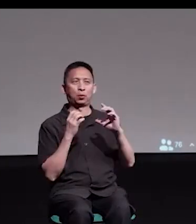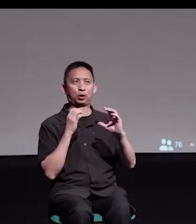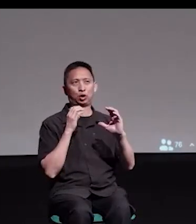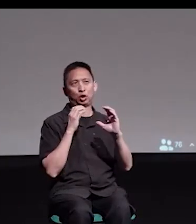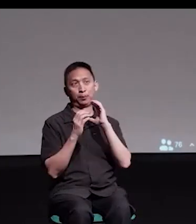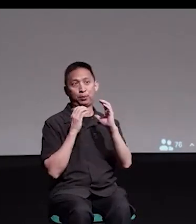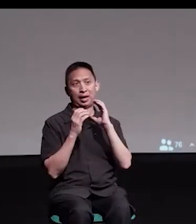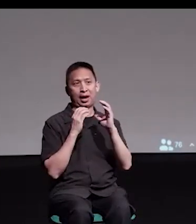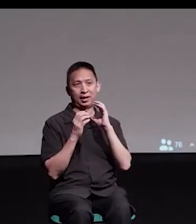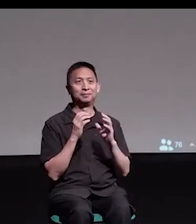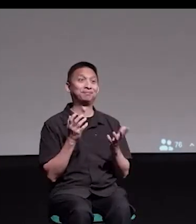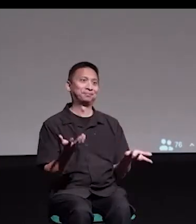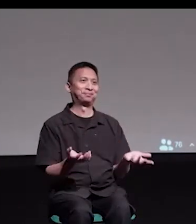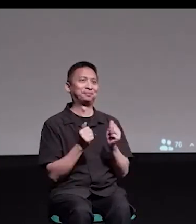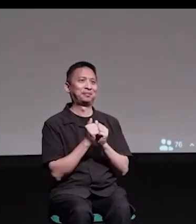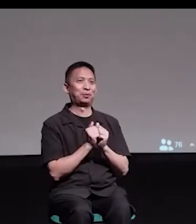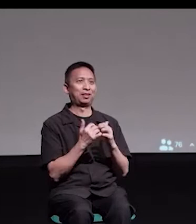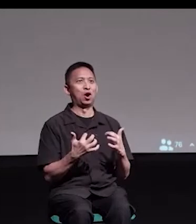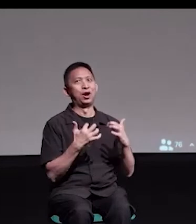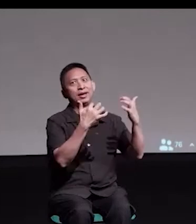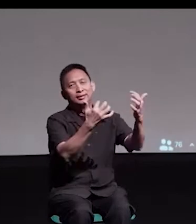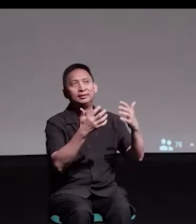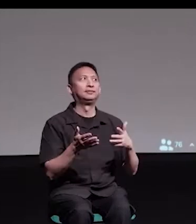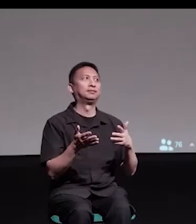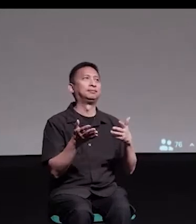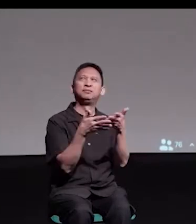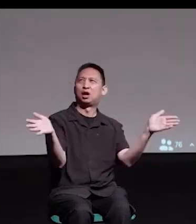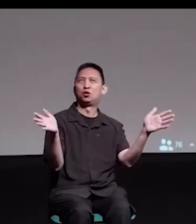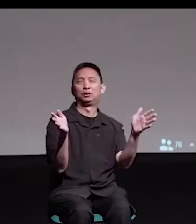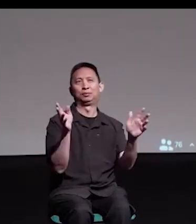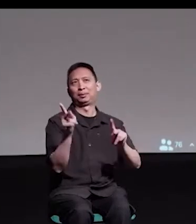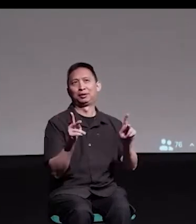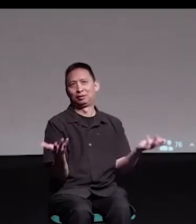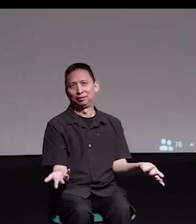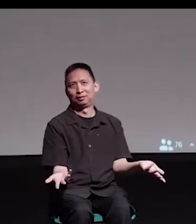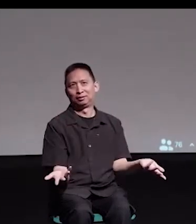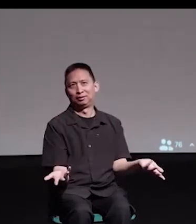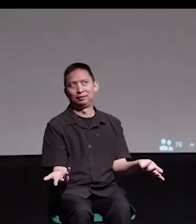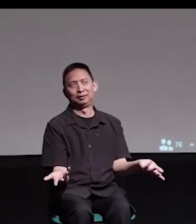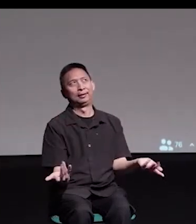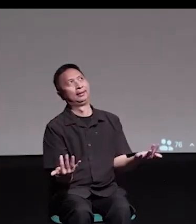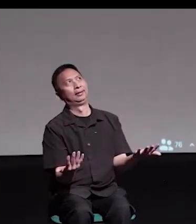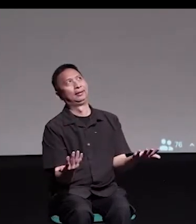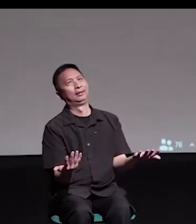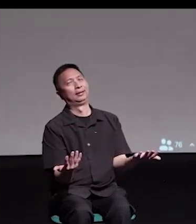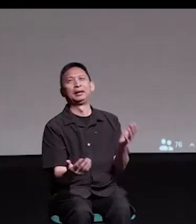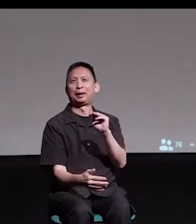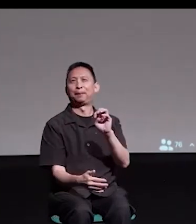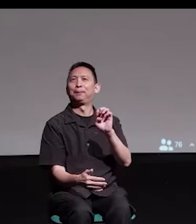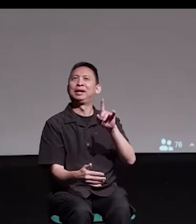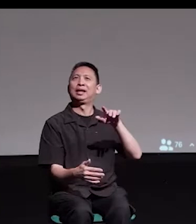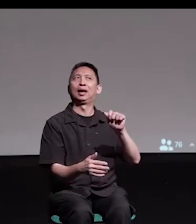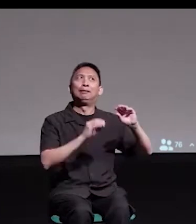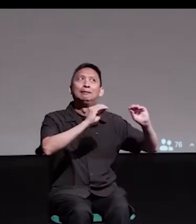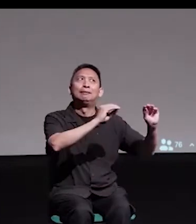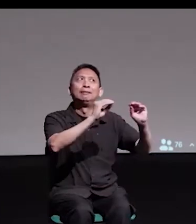communicating with audiences, like the general public, in terms of kind of like media literacy, I